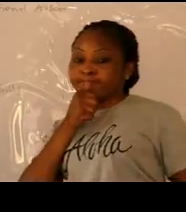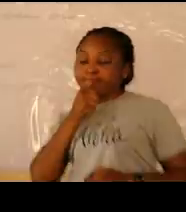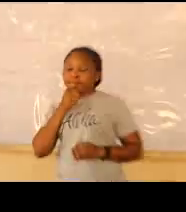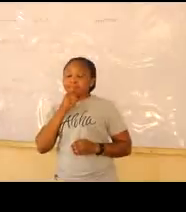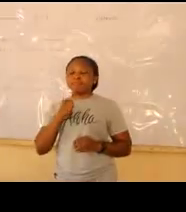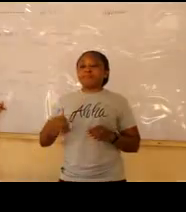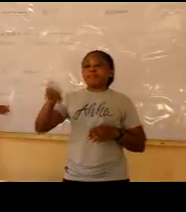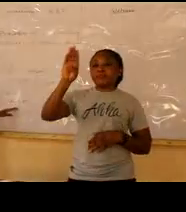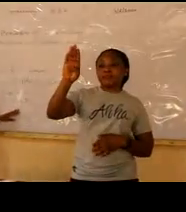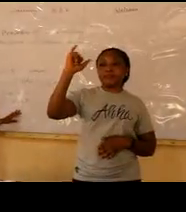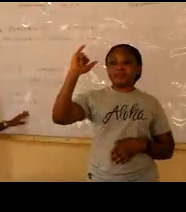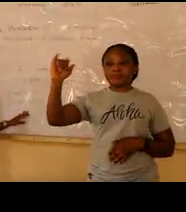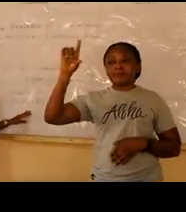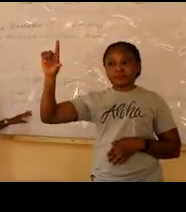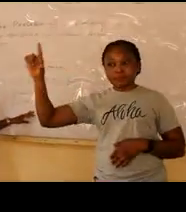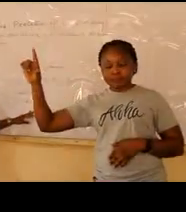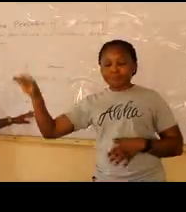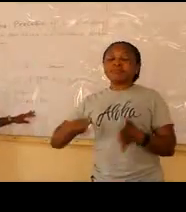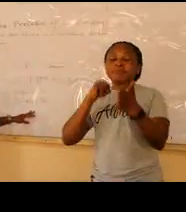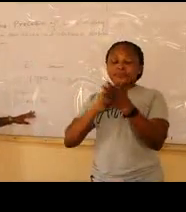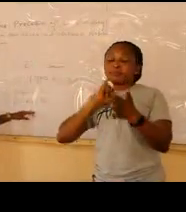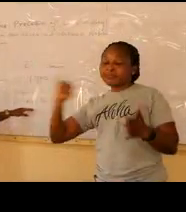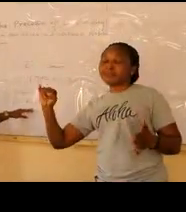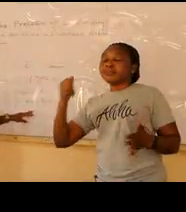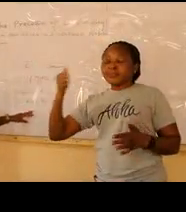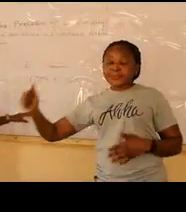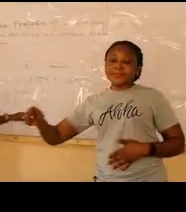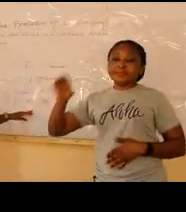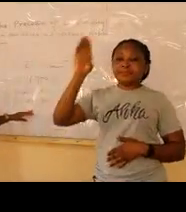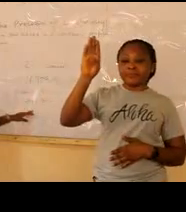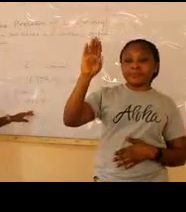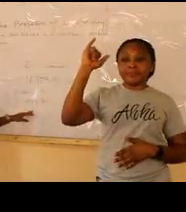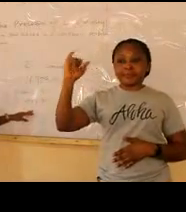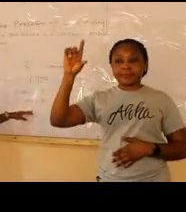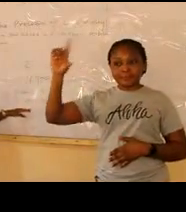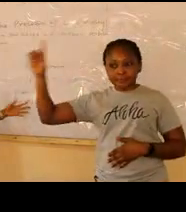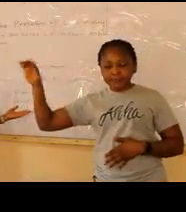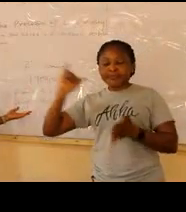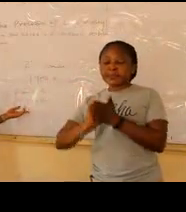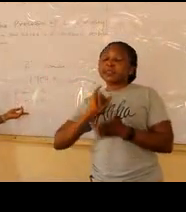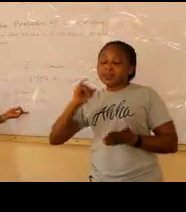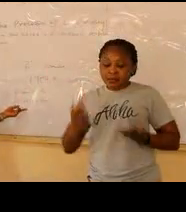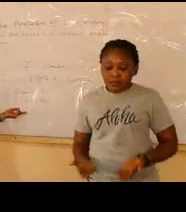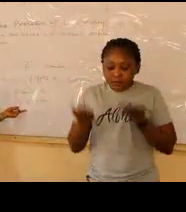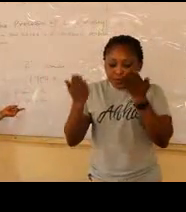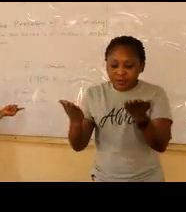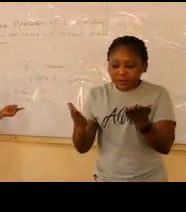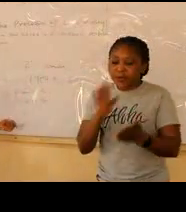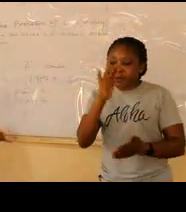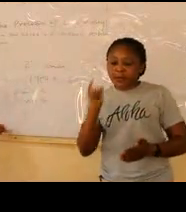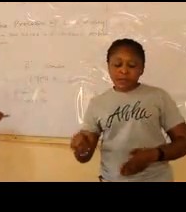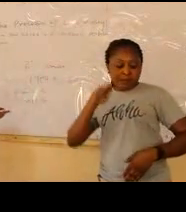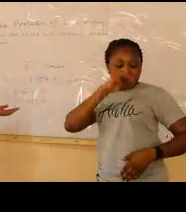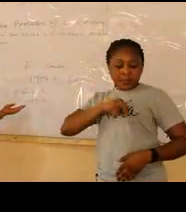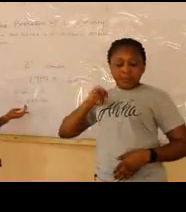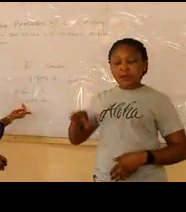is a bill that is presented by a member of the House, a parliamentarian or a lawmaker. So that's why we call